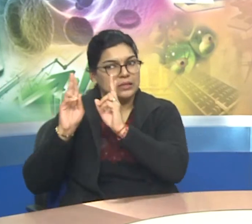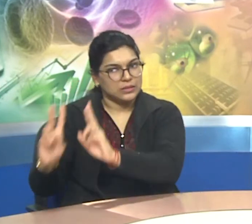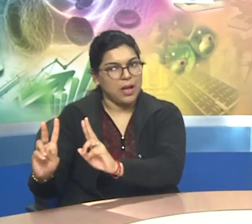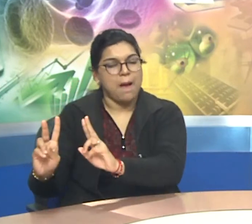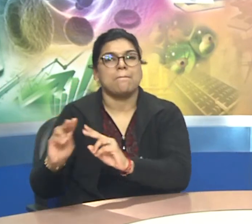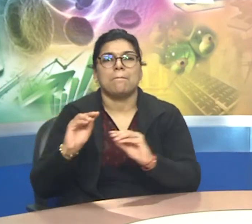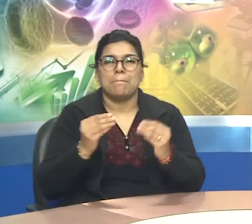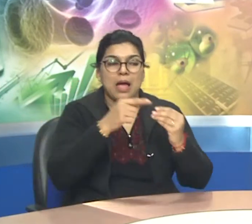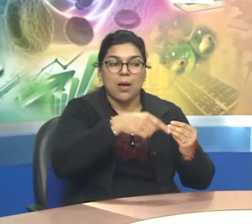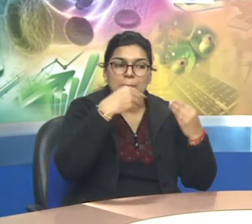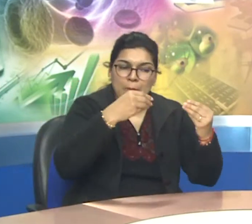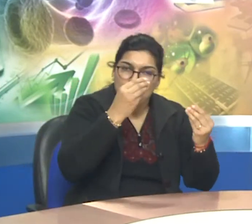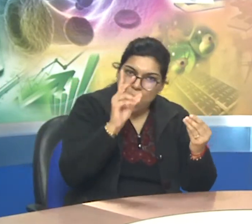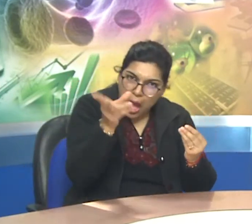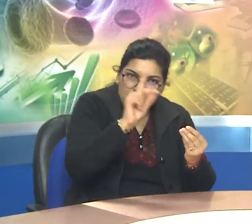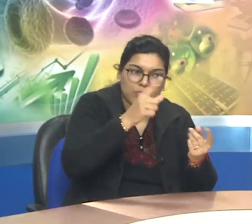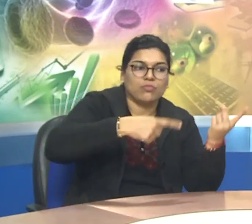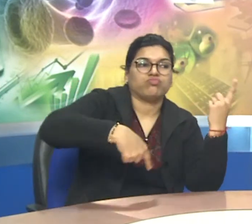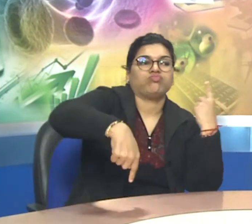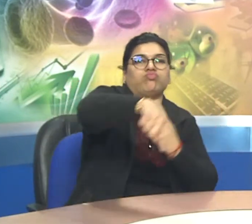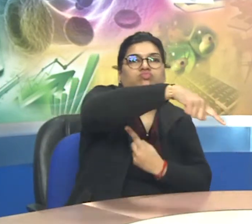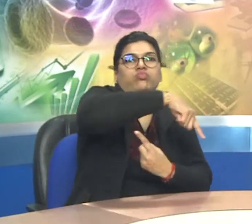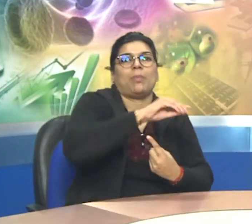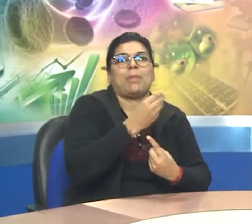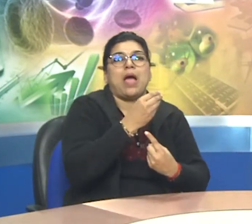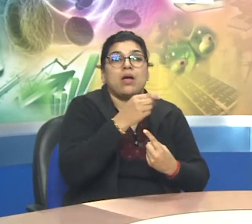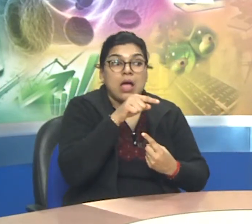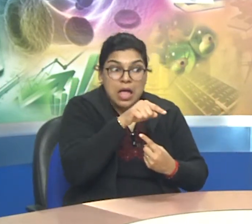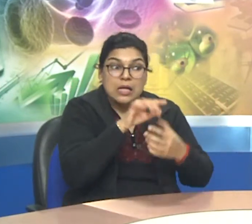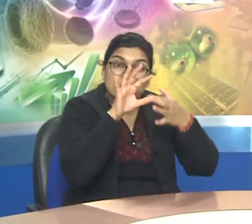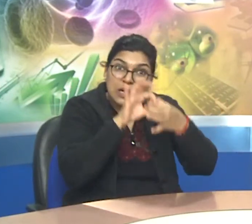as wood pulp or rags.